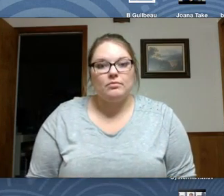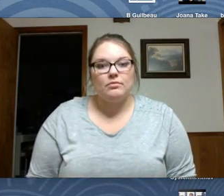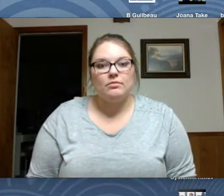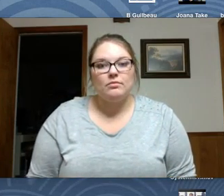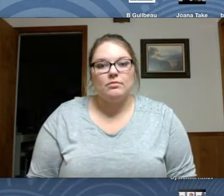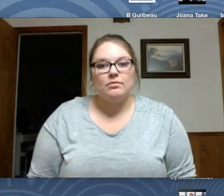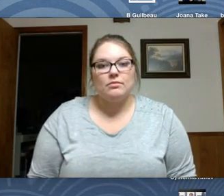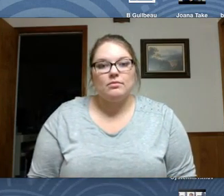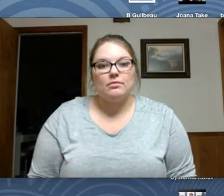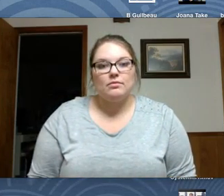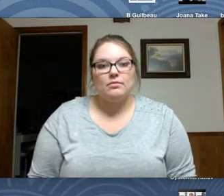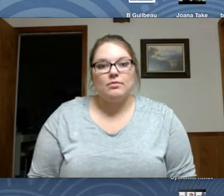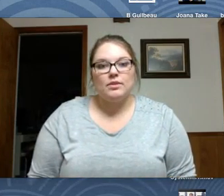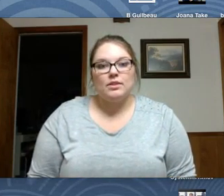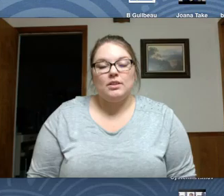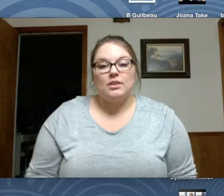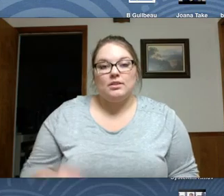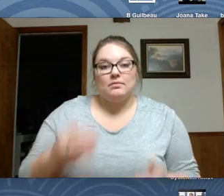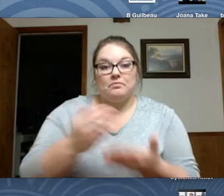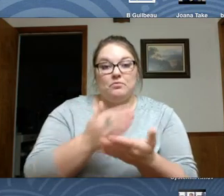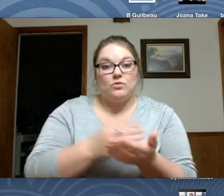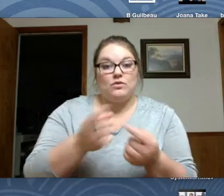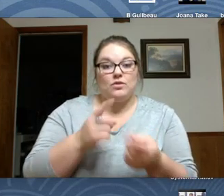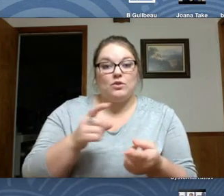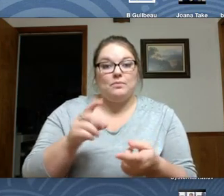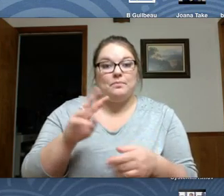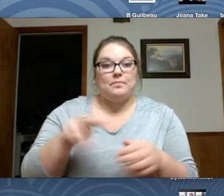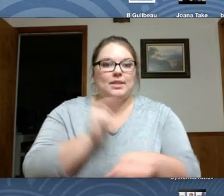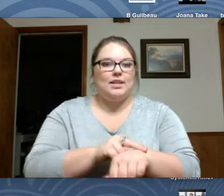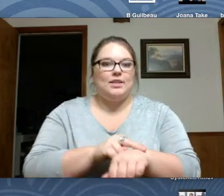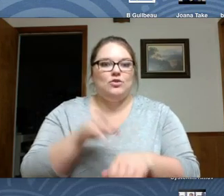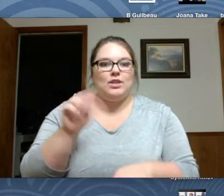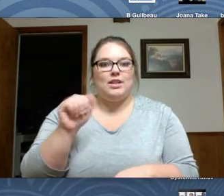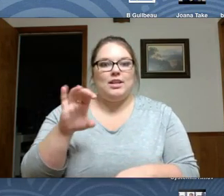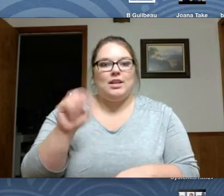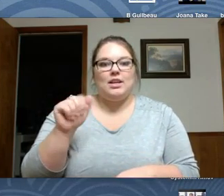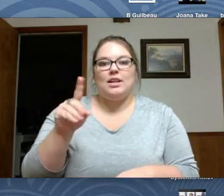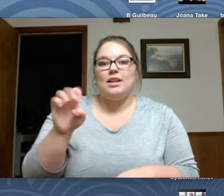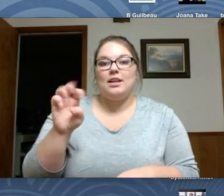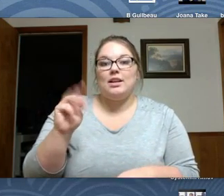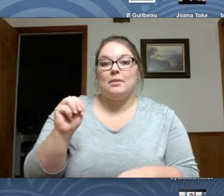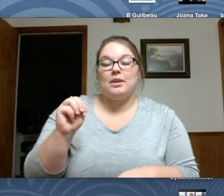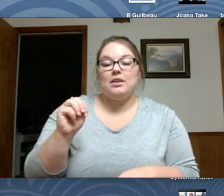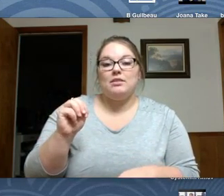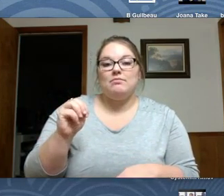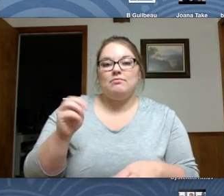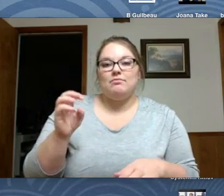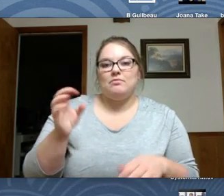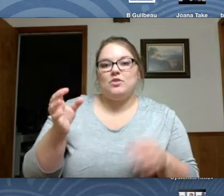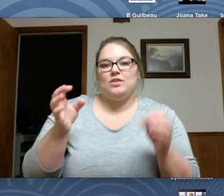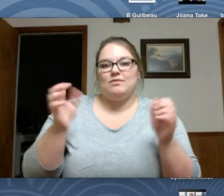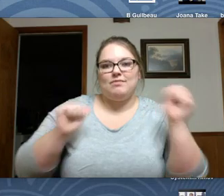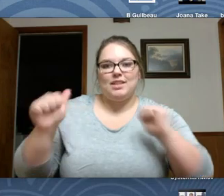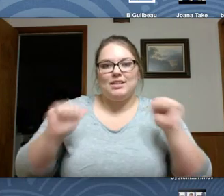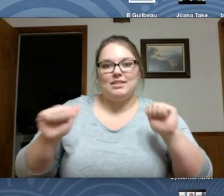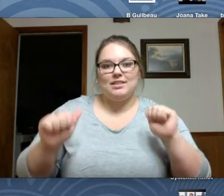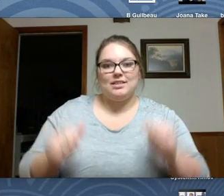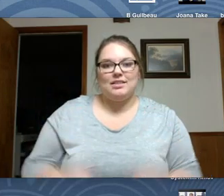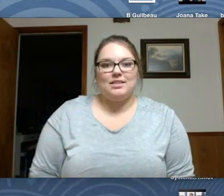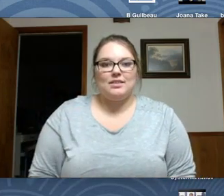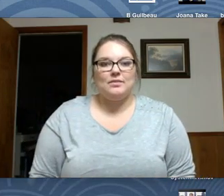of Sciences. For VOA Learning English, I'm Carolyn Pursuti.